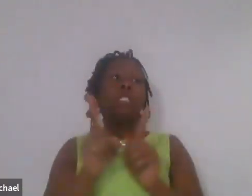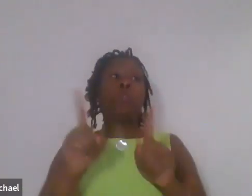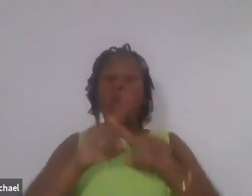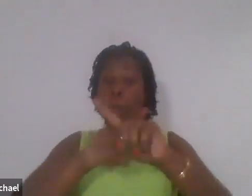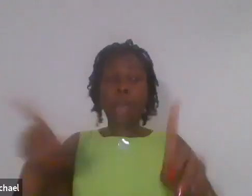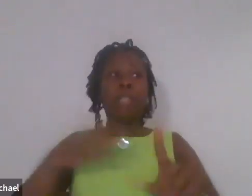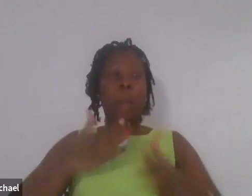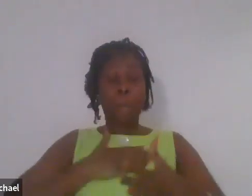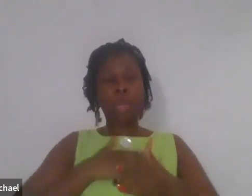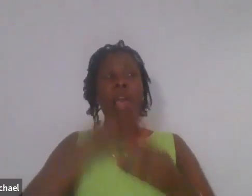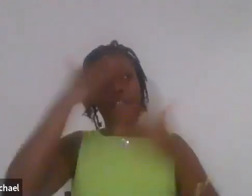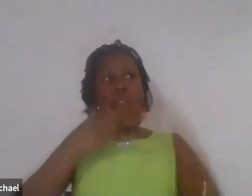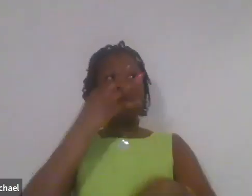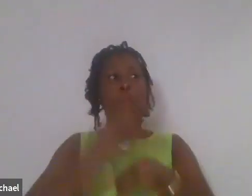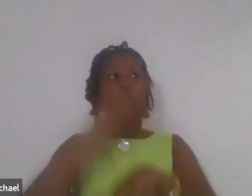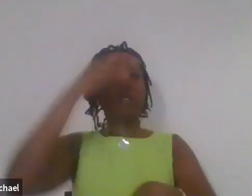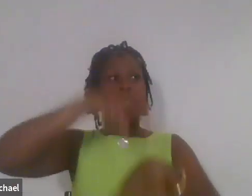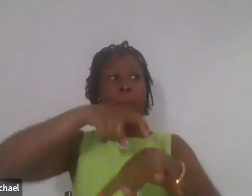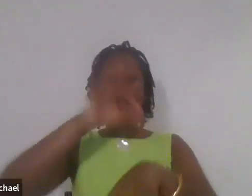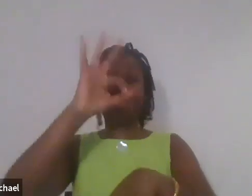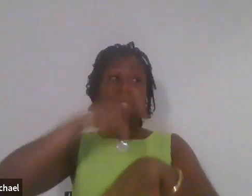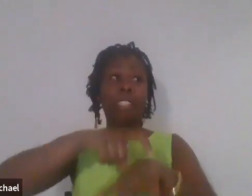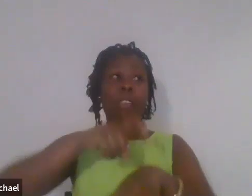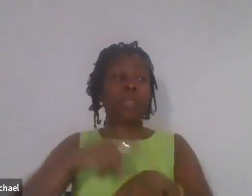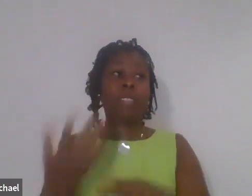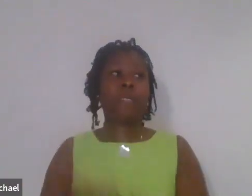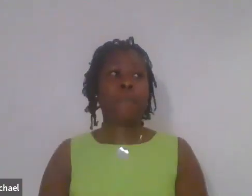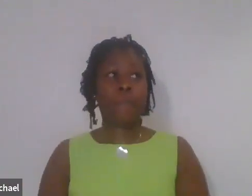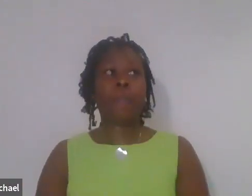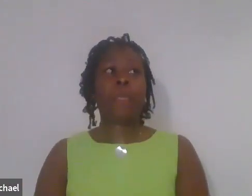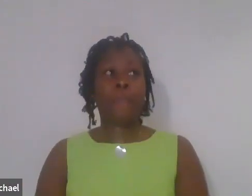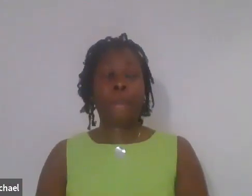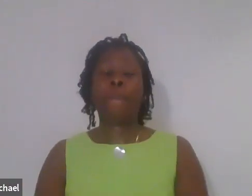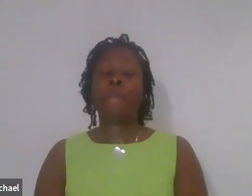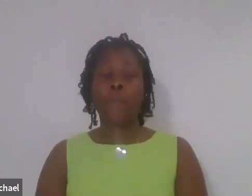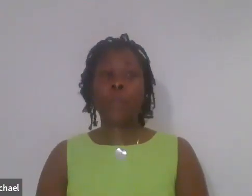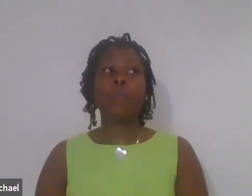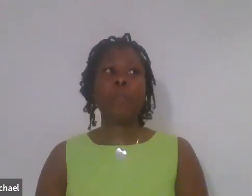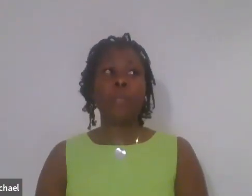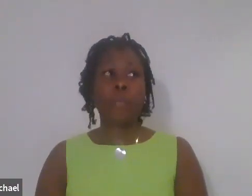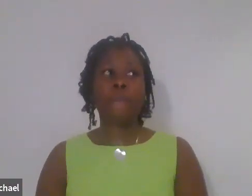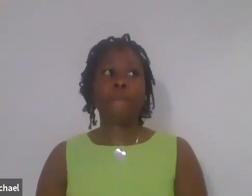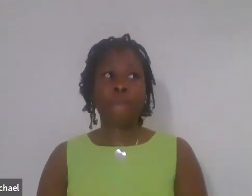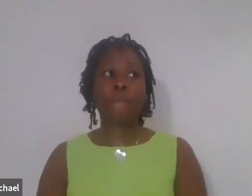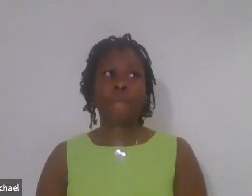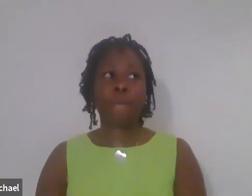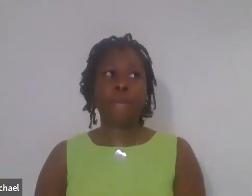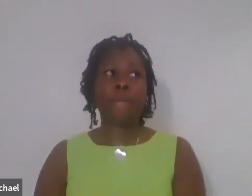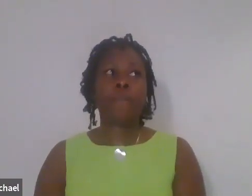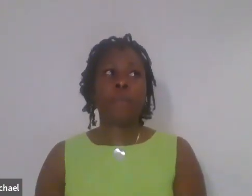not be hindered by the challenges we face. The challenges you're facing, I did that double or I've said triple